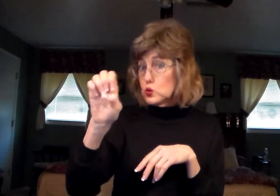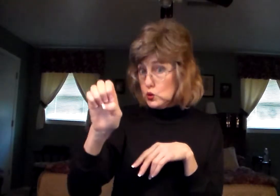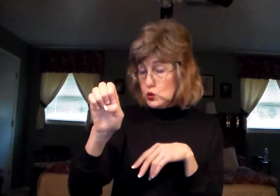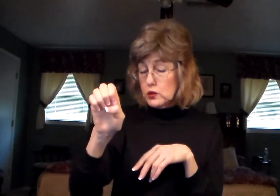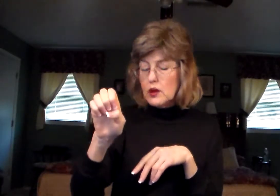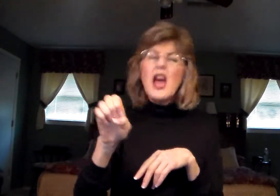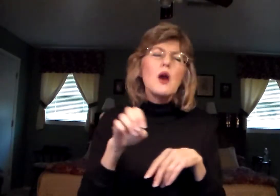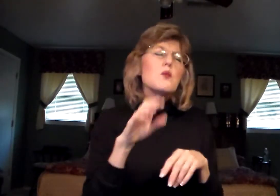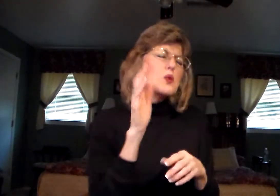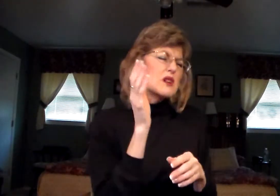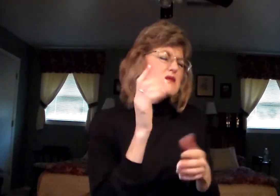class.